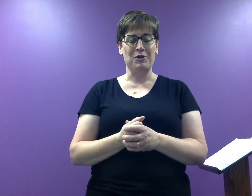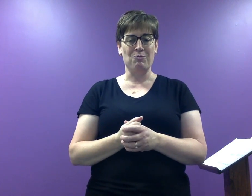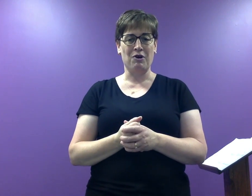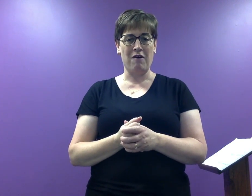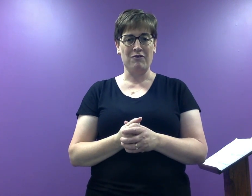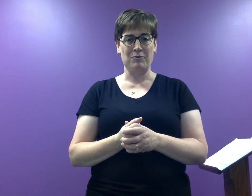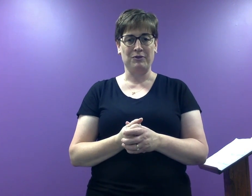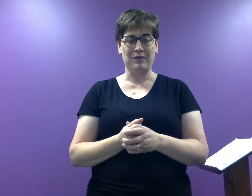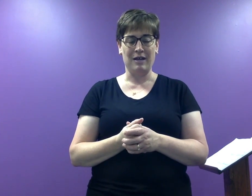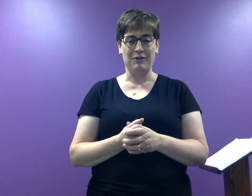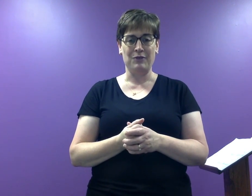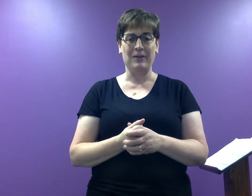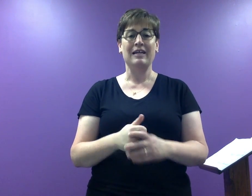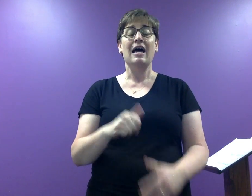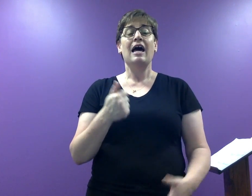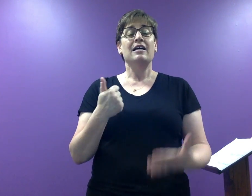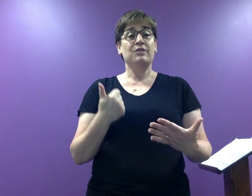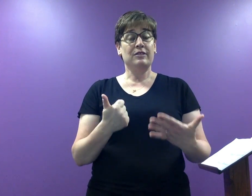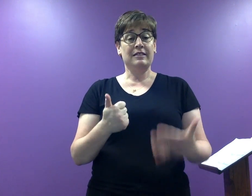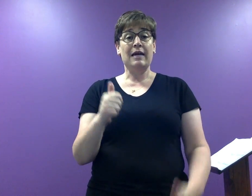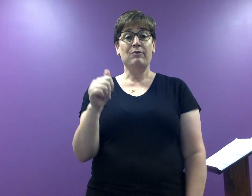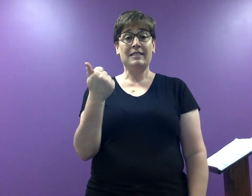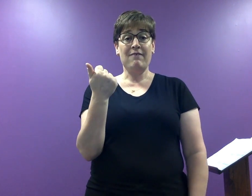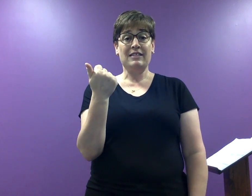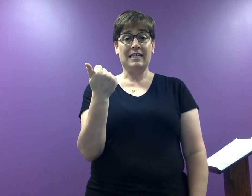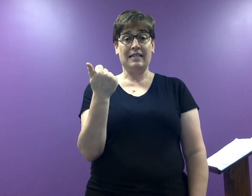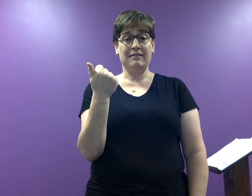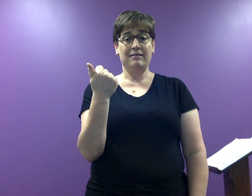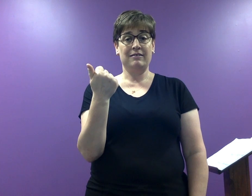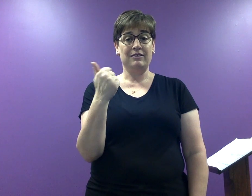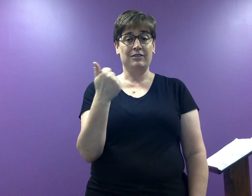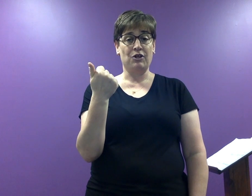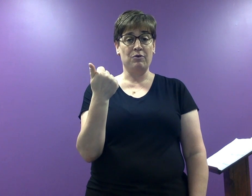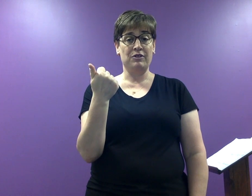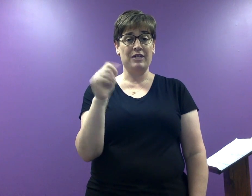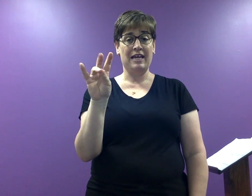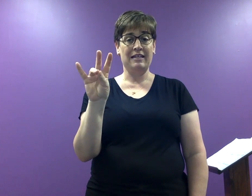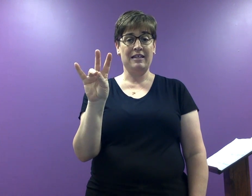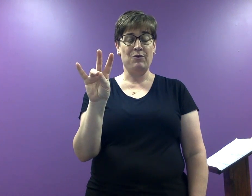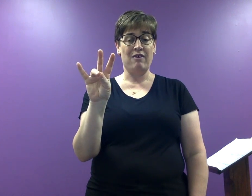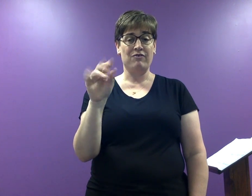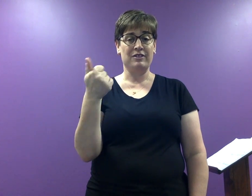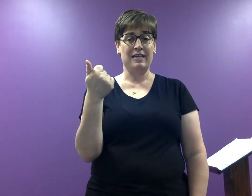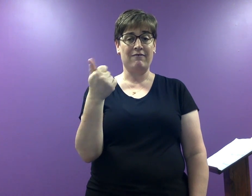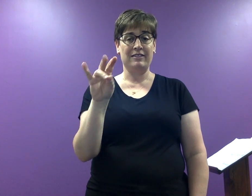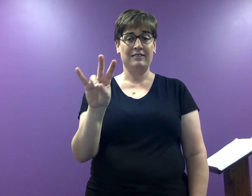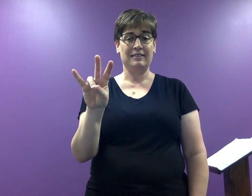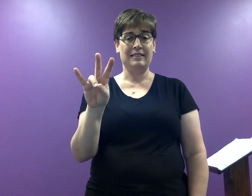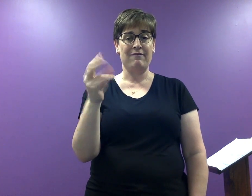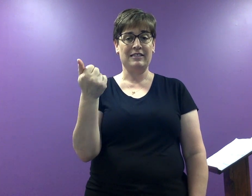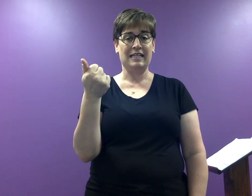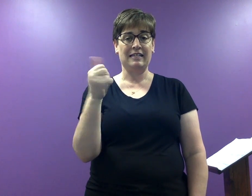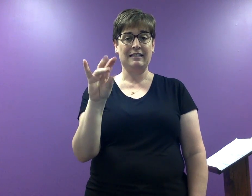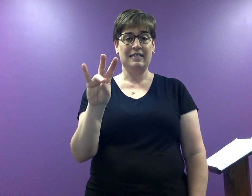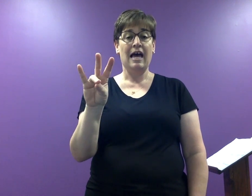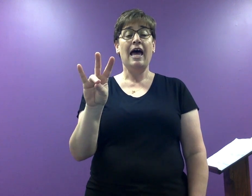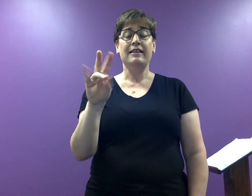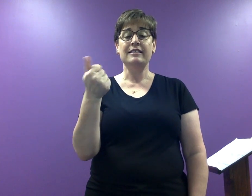more comfortable doing. So it's the same with 17. Start with your 10, you go out for a 7. 17. And this is